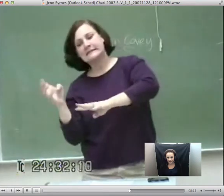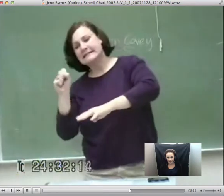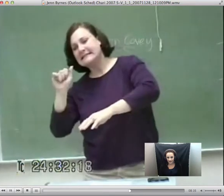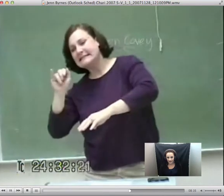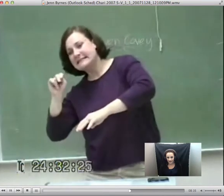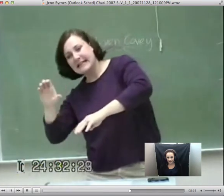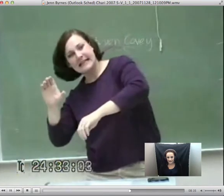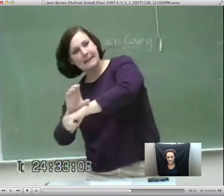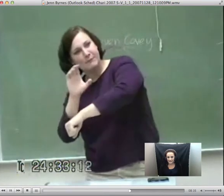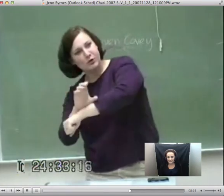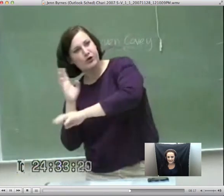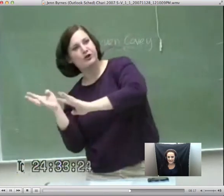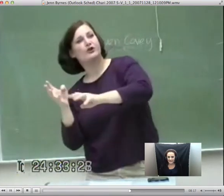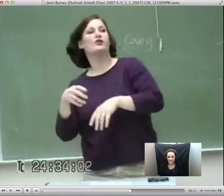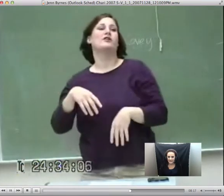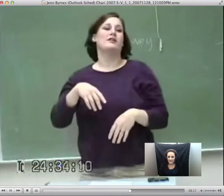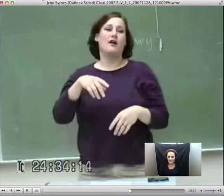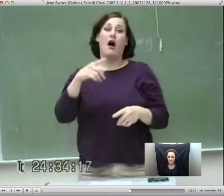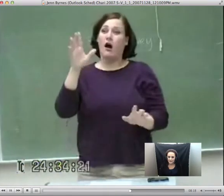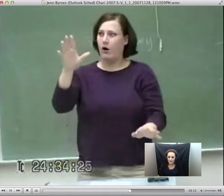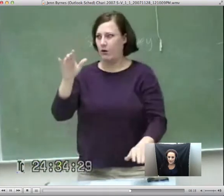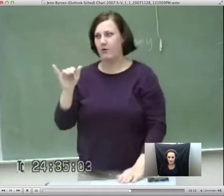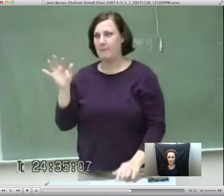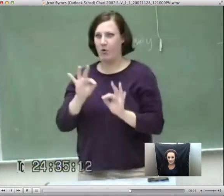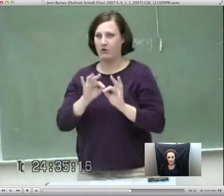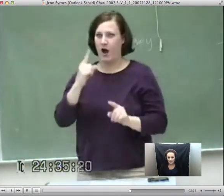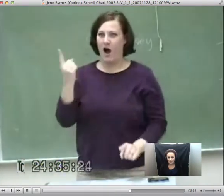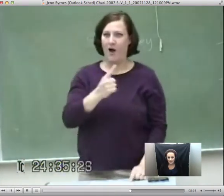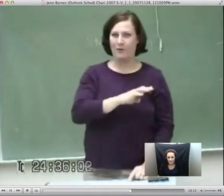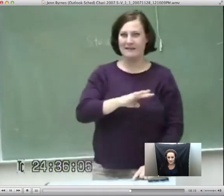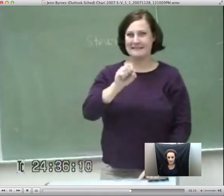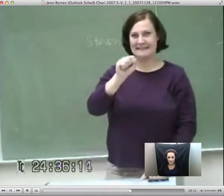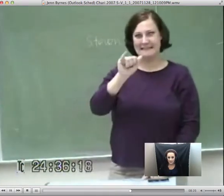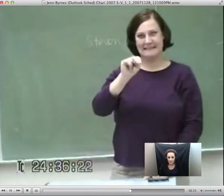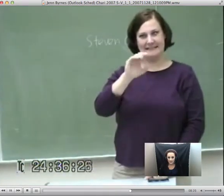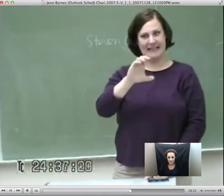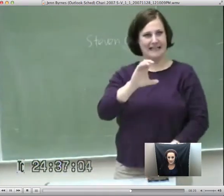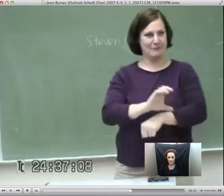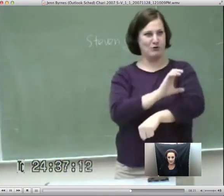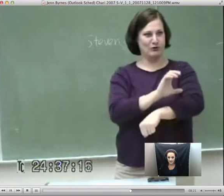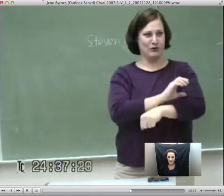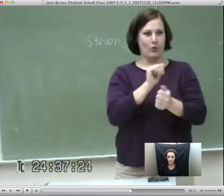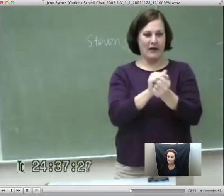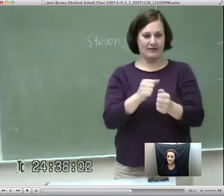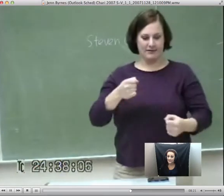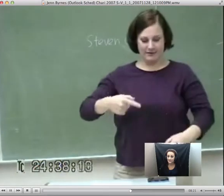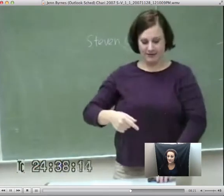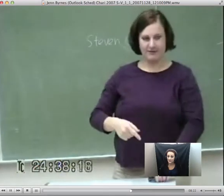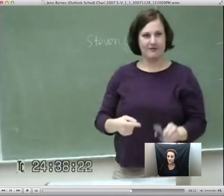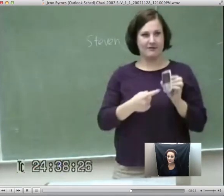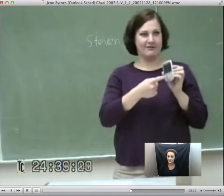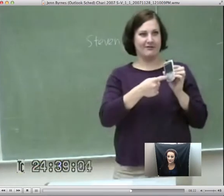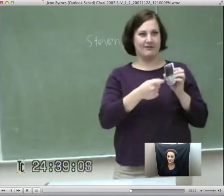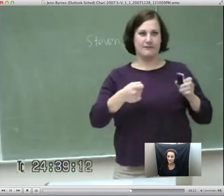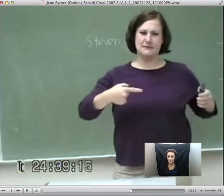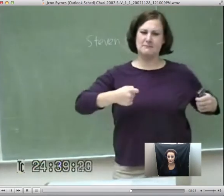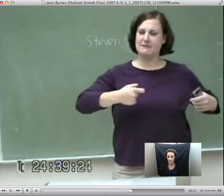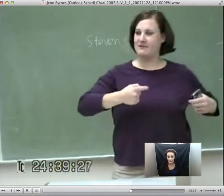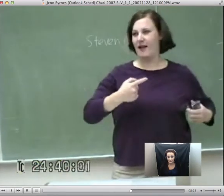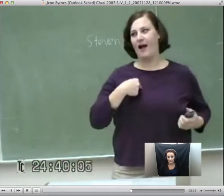And there's different business things that related to the computer. It's important that I always sync my computer with my phone.